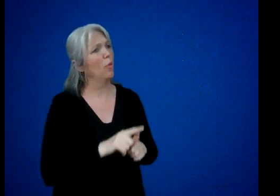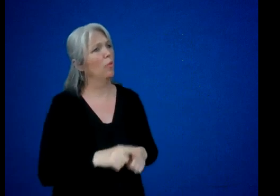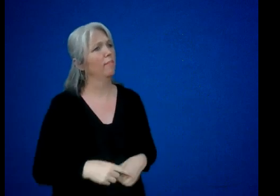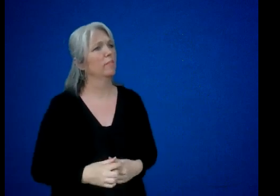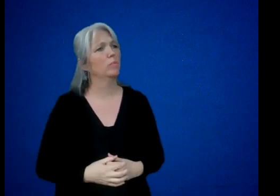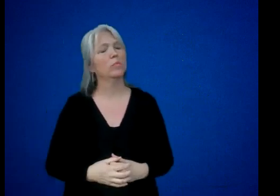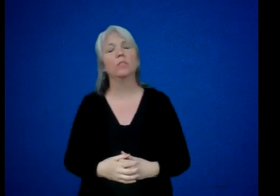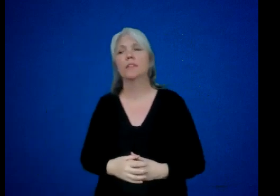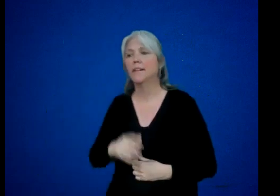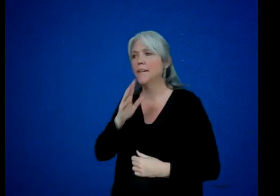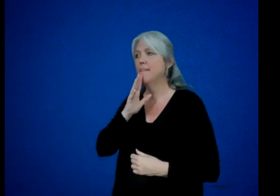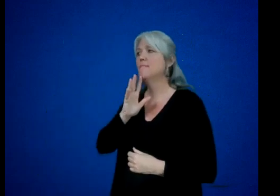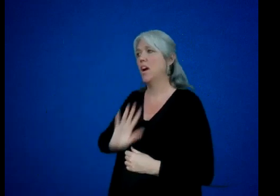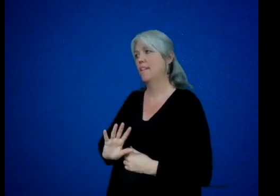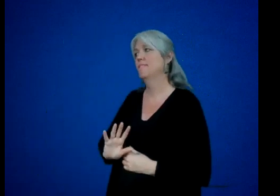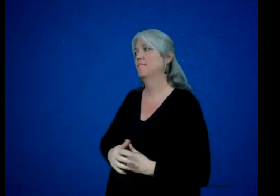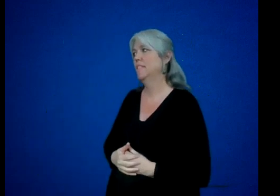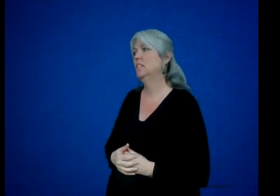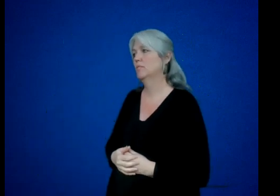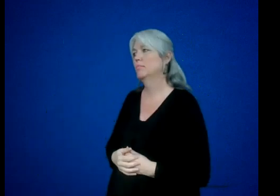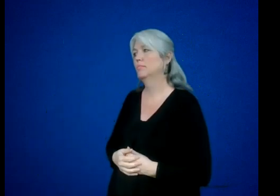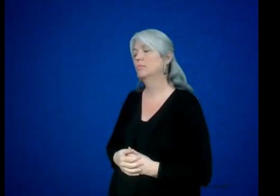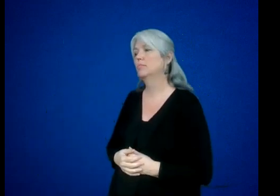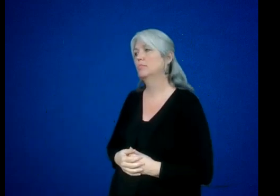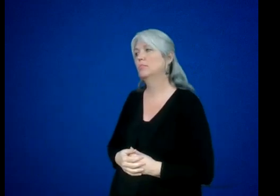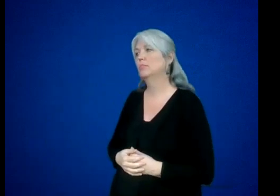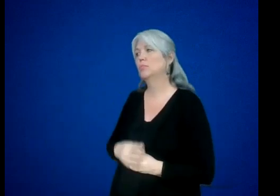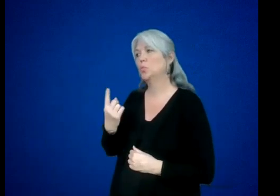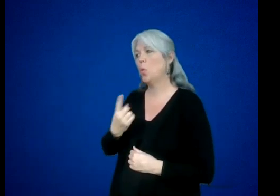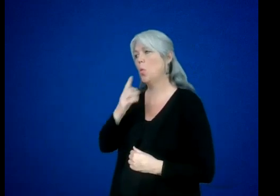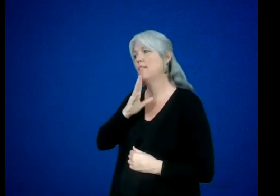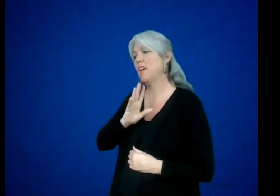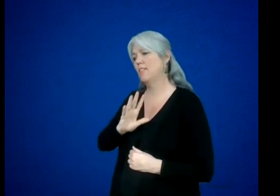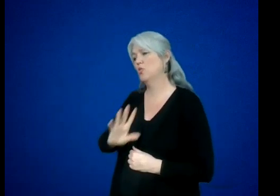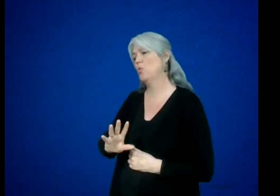5, said the preacher. He was only 5 years old.